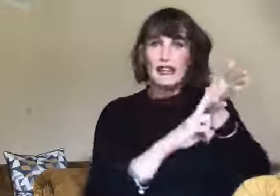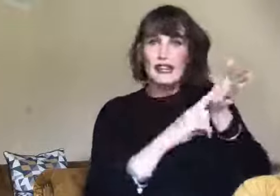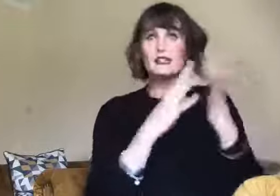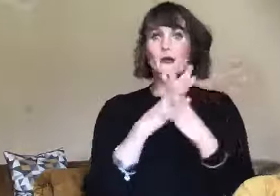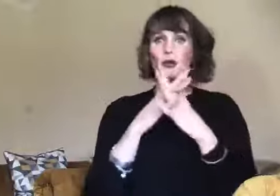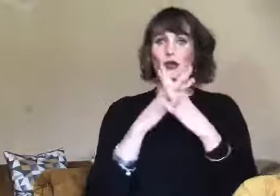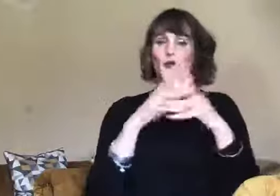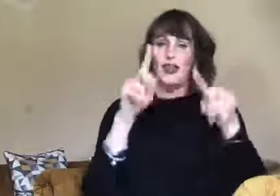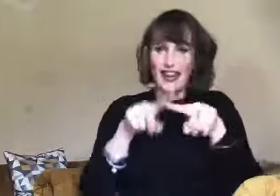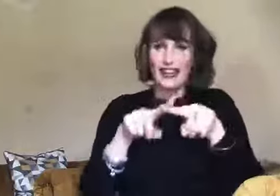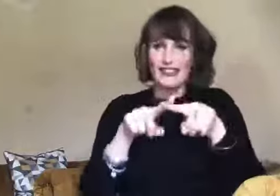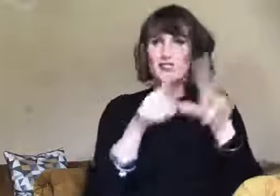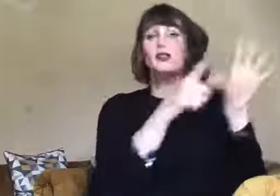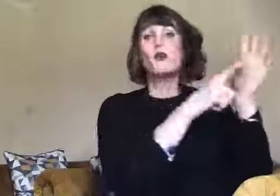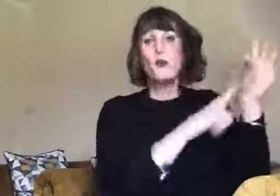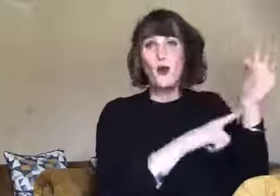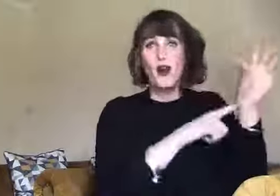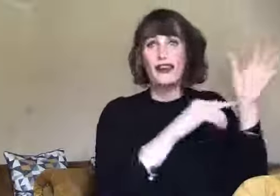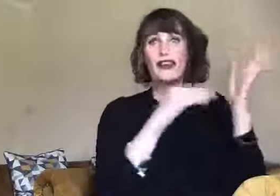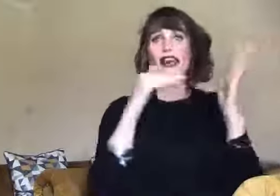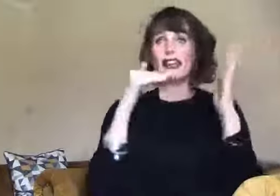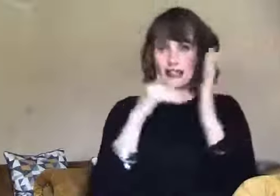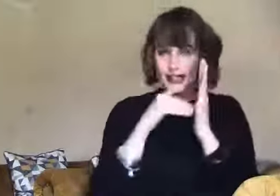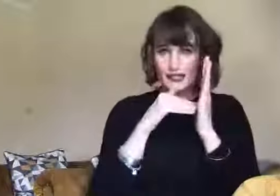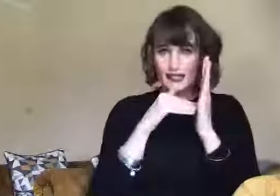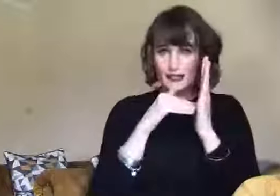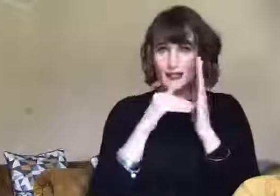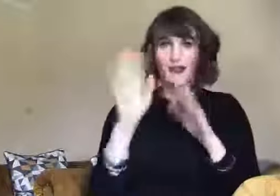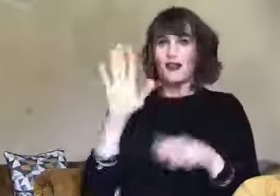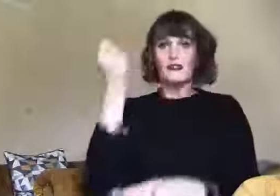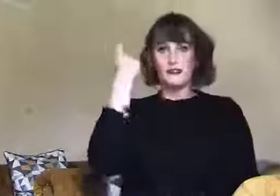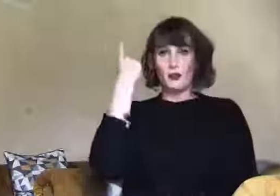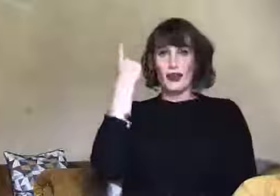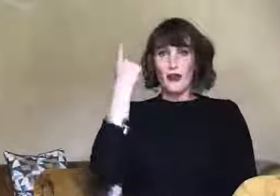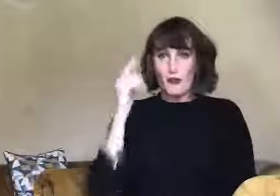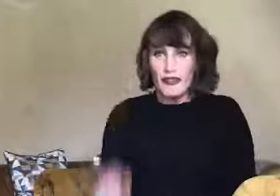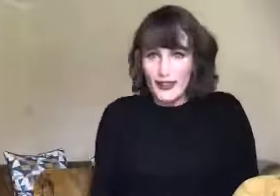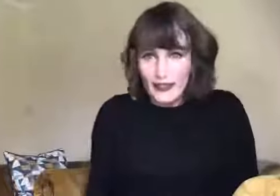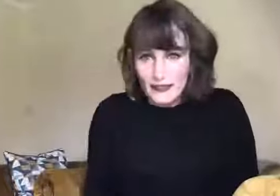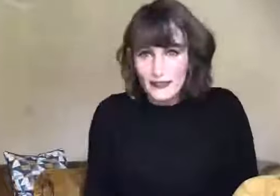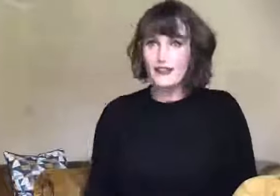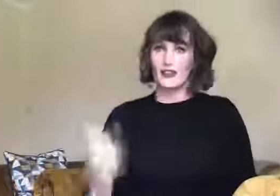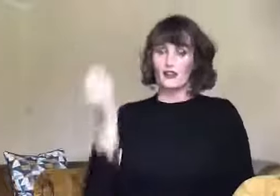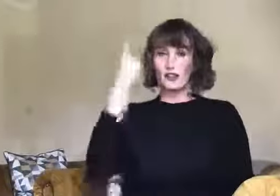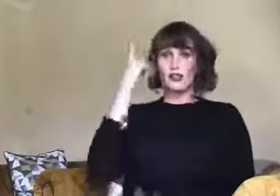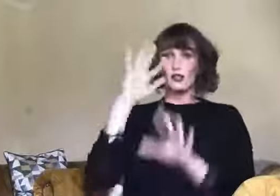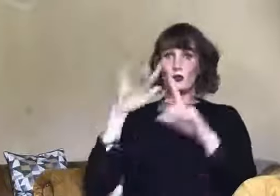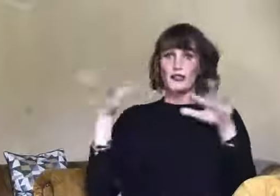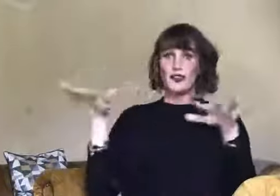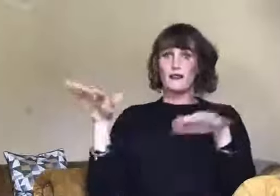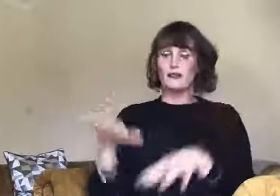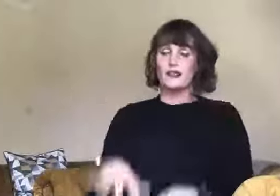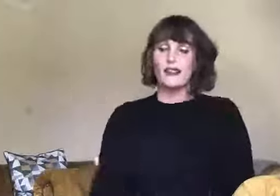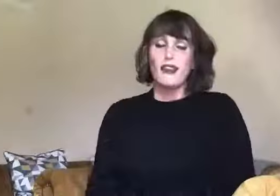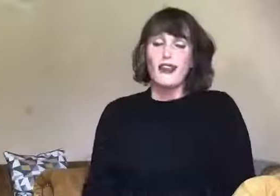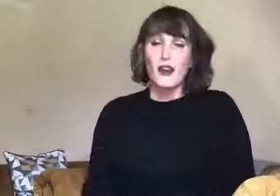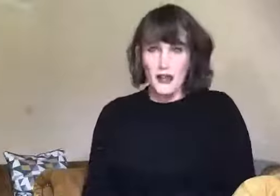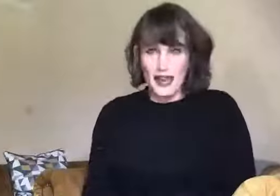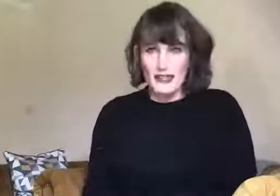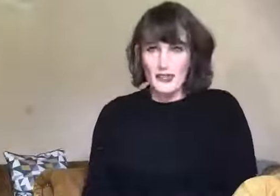V, W, X, Y, and Z. Got my alphabet there. I think I've just done it too many times. Okay,